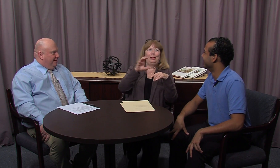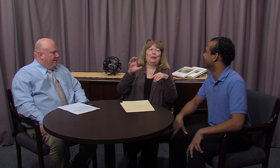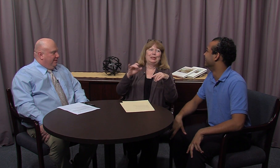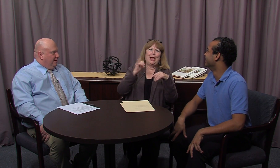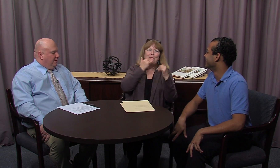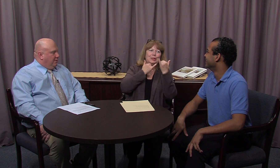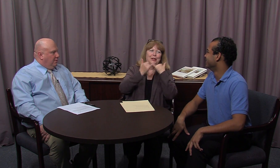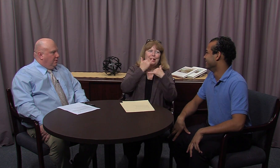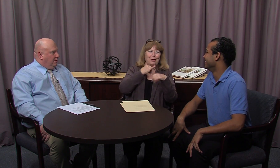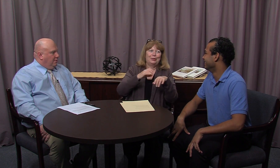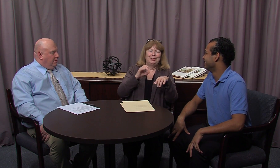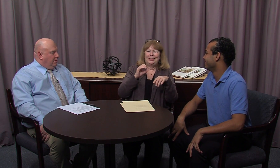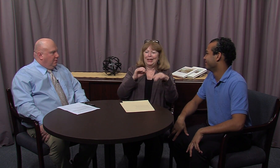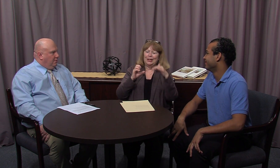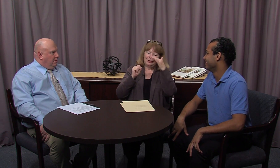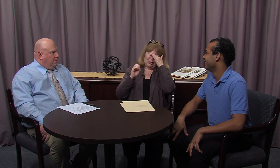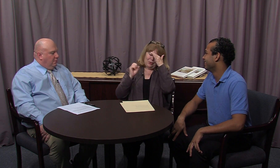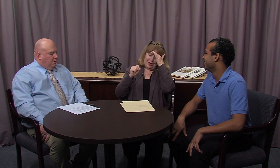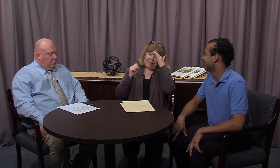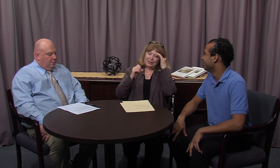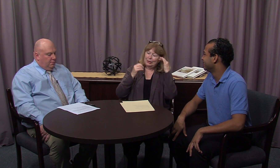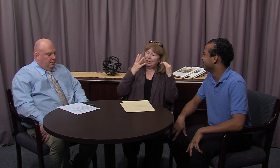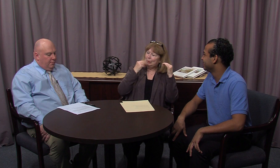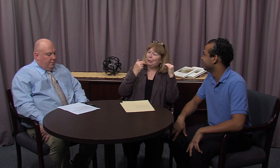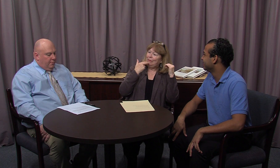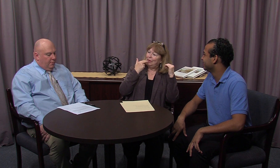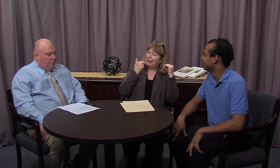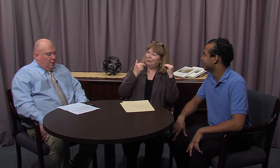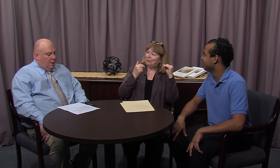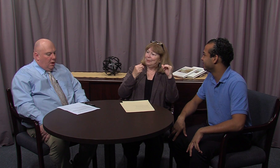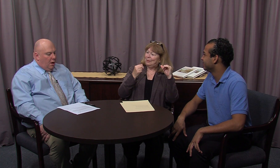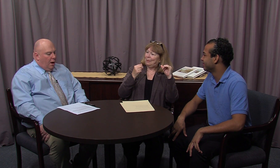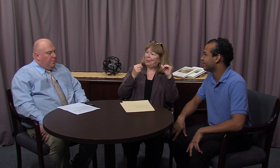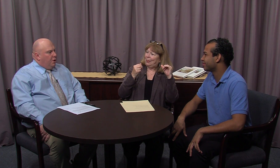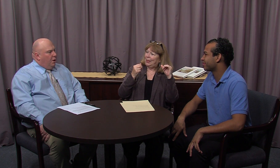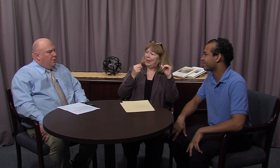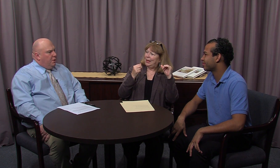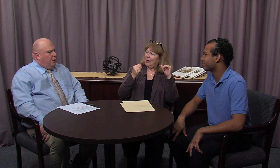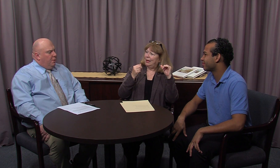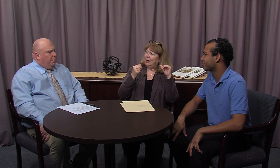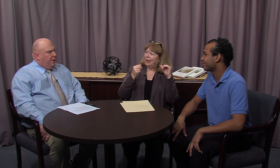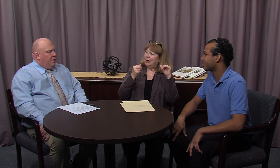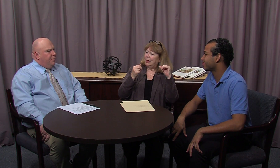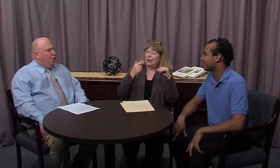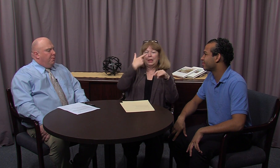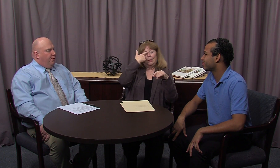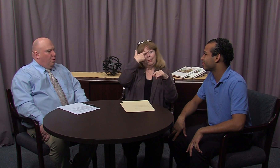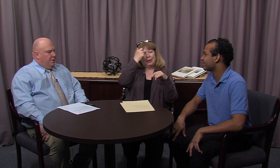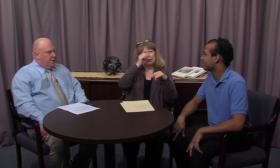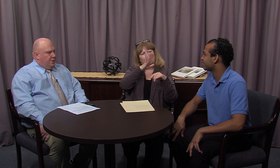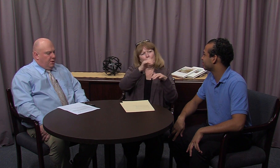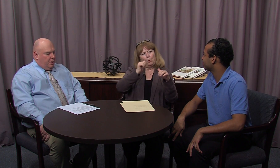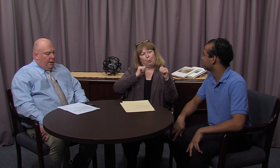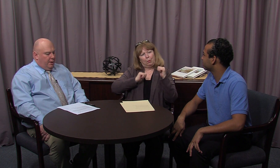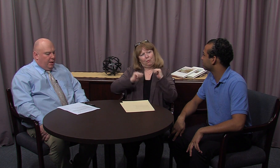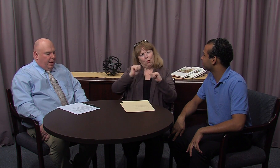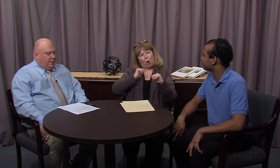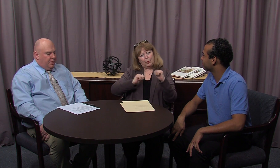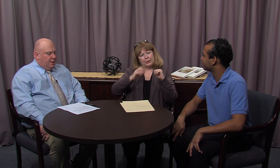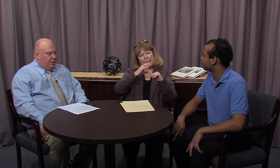closed captioning errors. So yeah, it's pretty funny. Because of your performances and the NTD